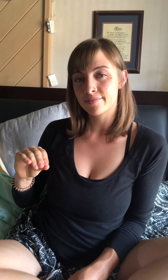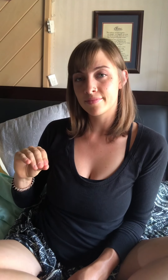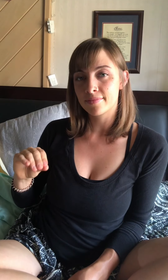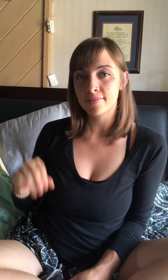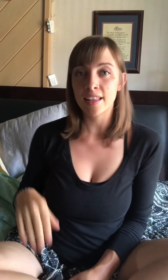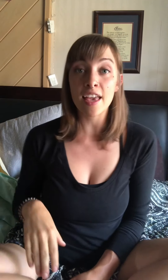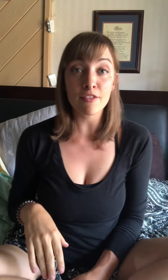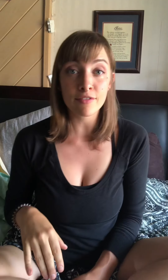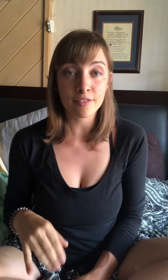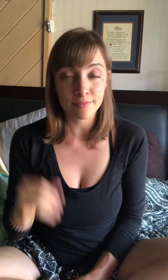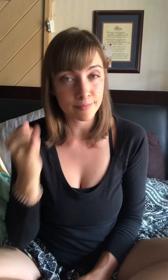If.